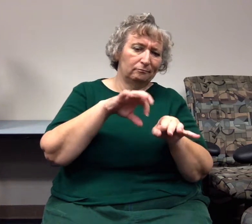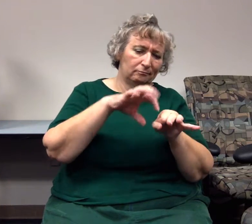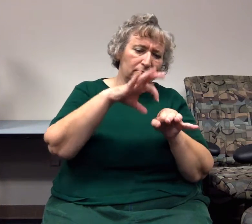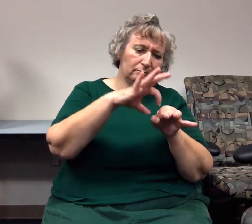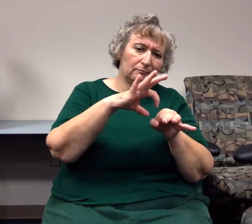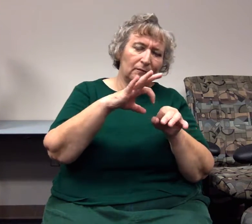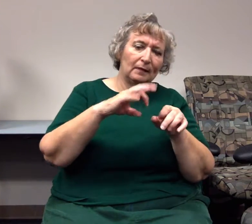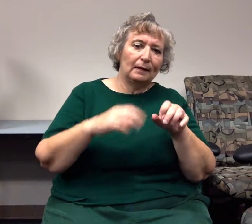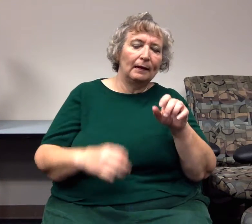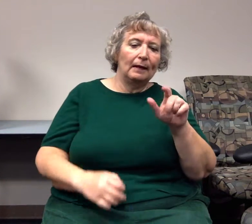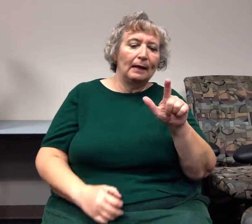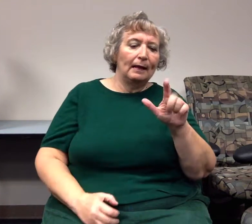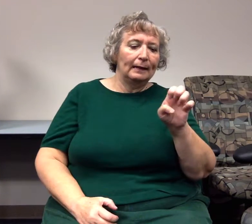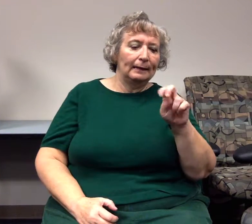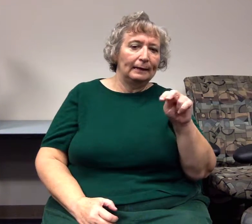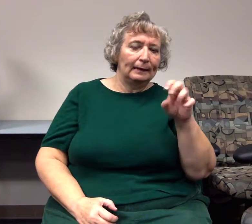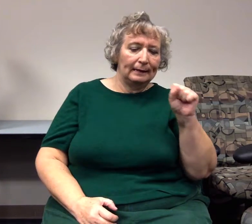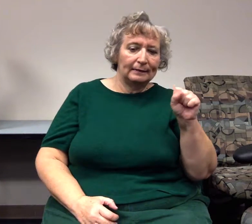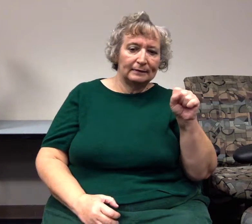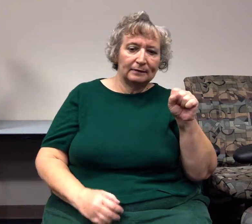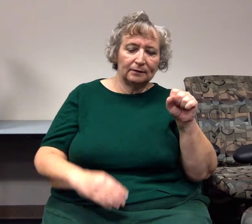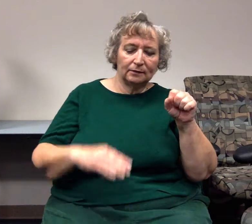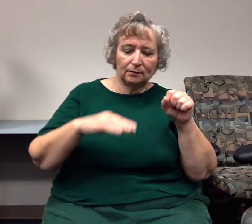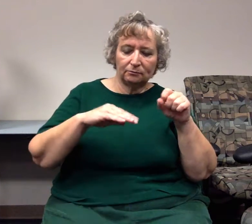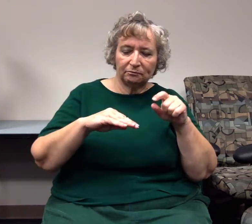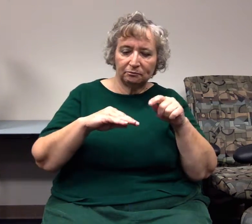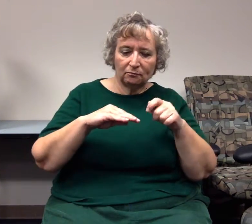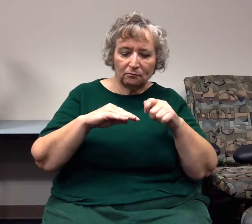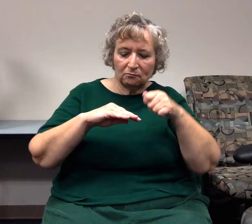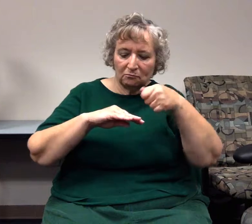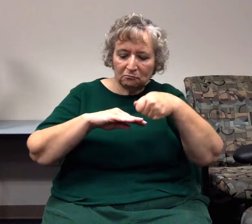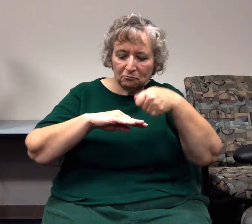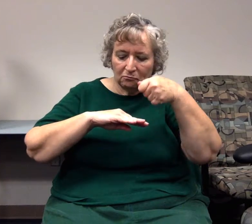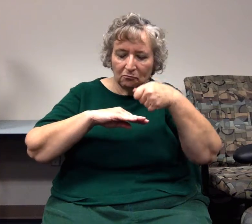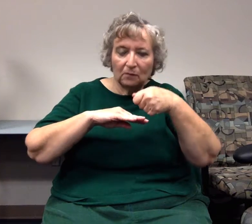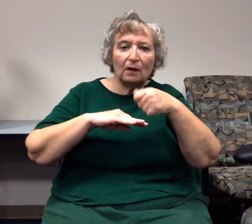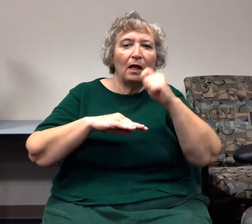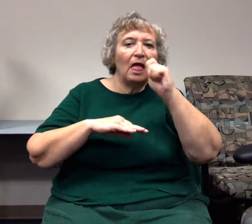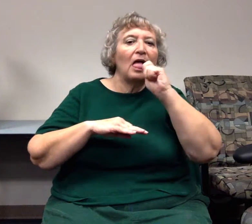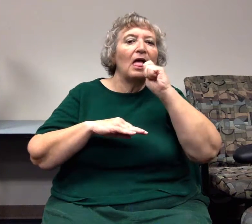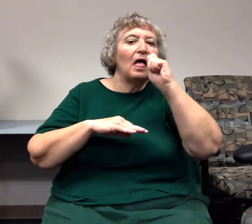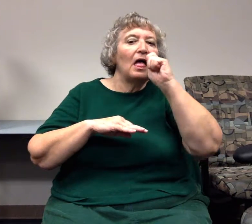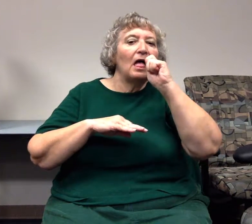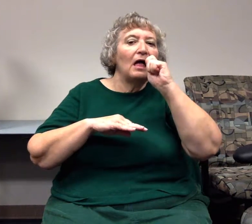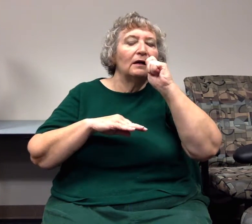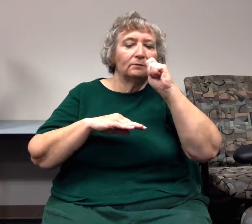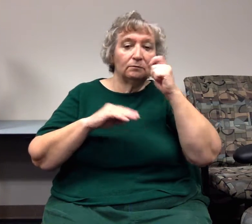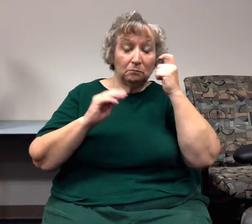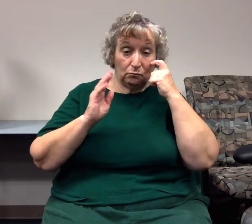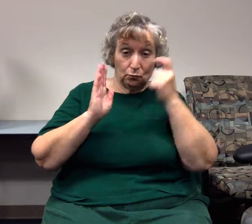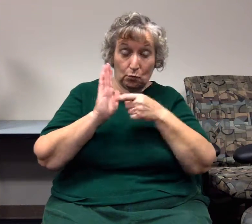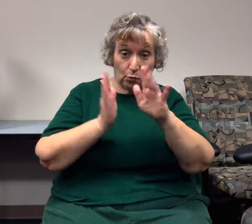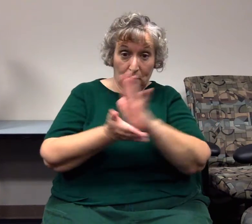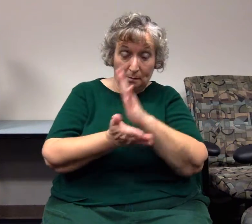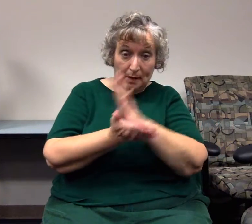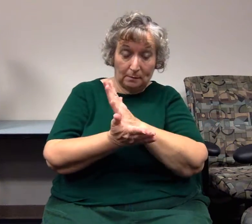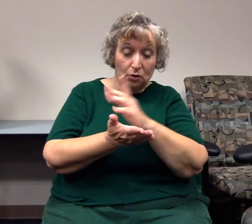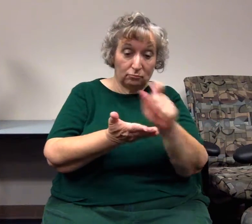mirror, and write down what you see. You notice on your paper, you have an area to do that. Right? Next, we'll